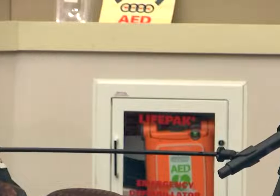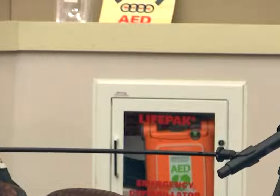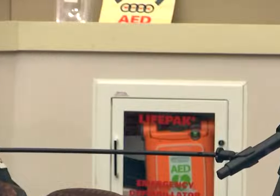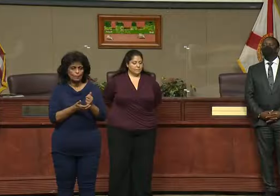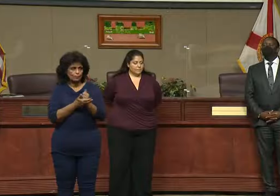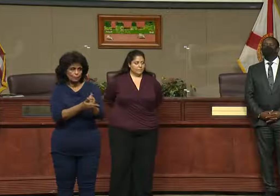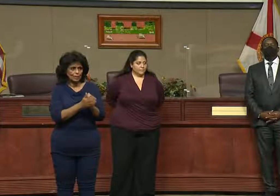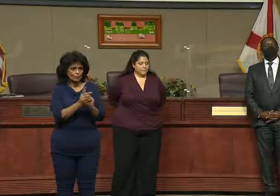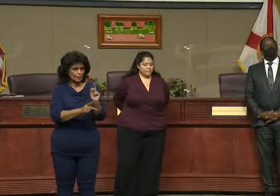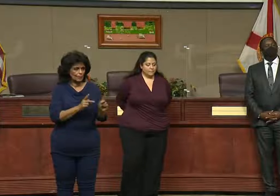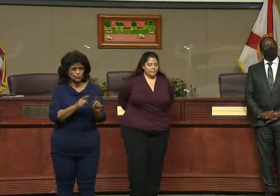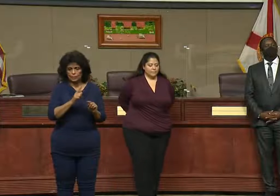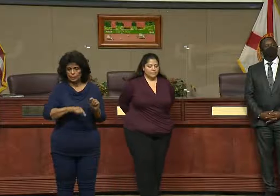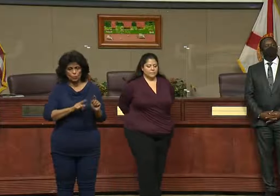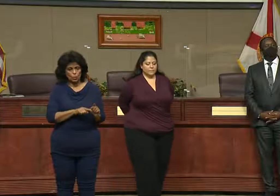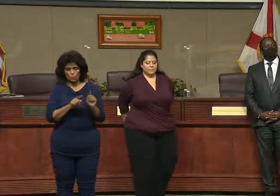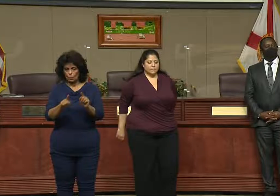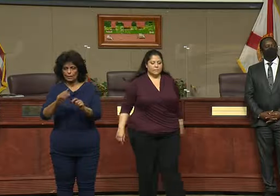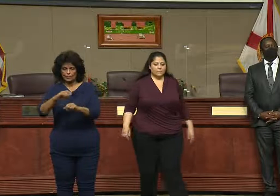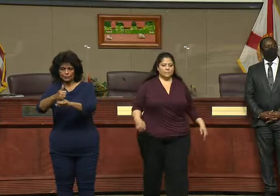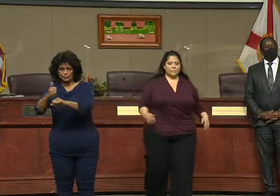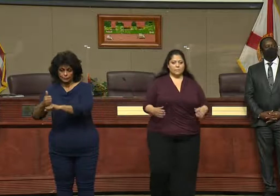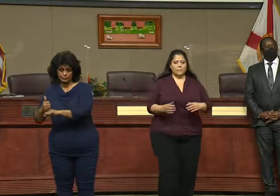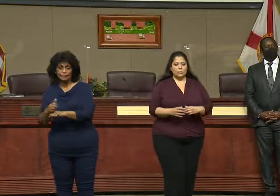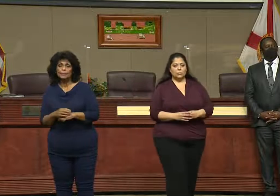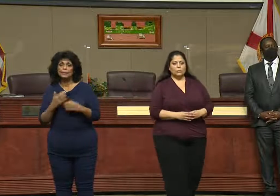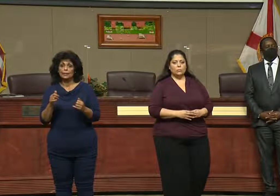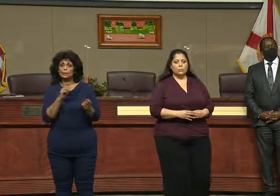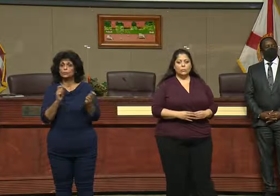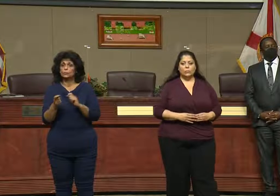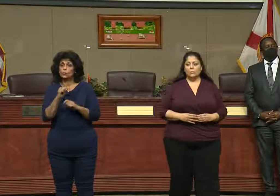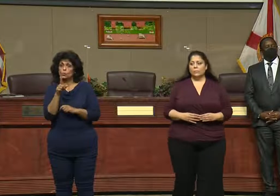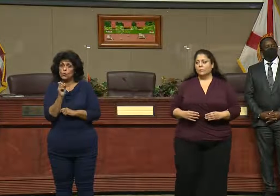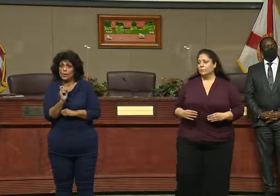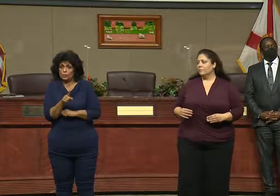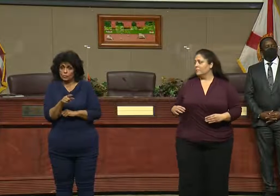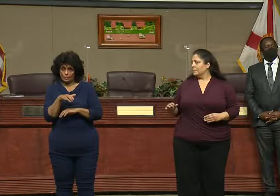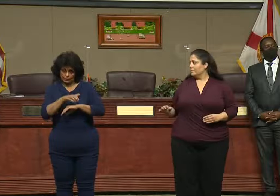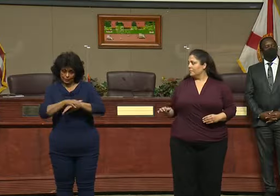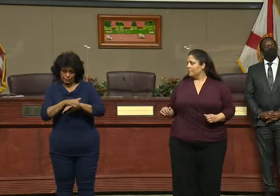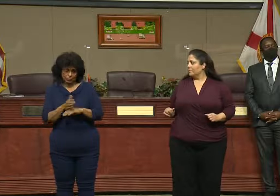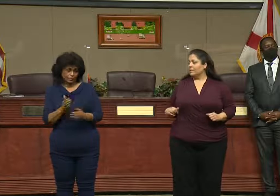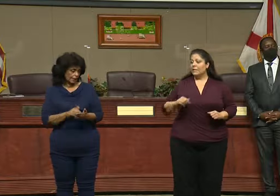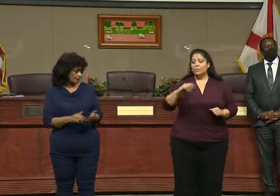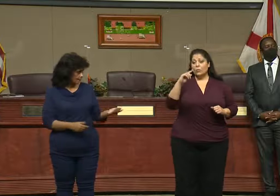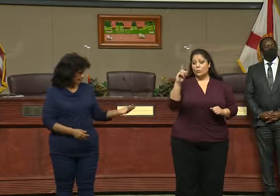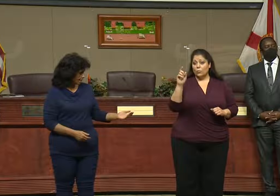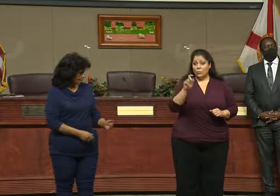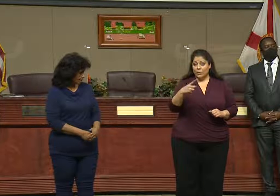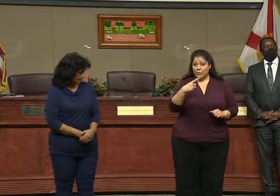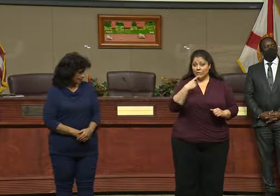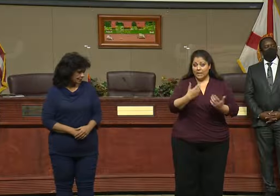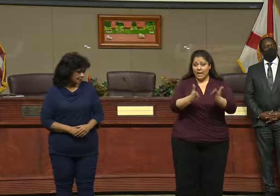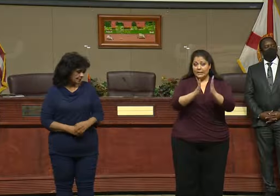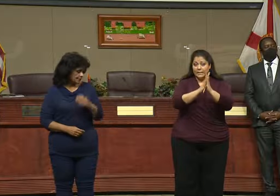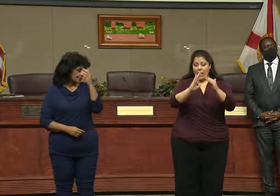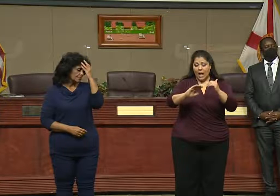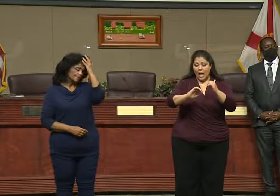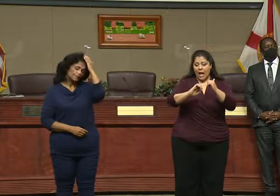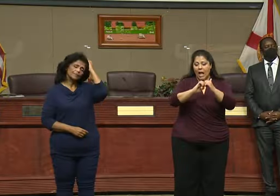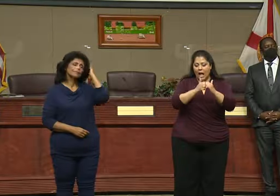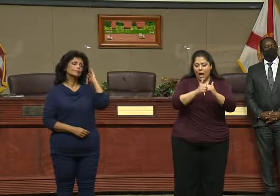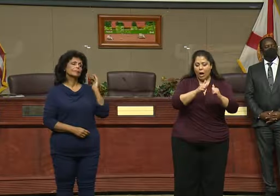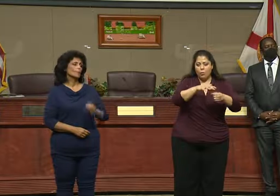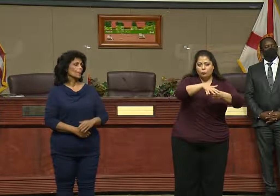vacunación? So the question in Spanish was to explain how the federally operated site is going to work with